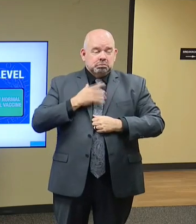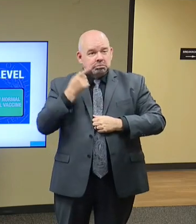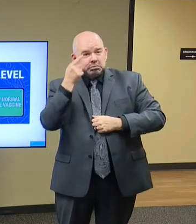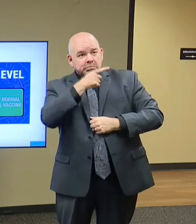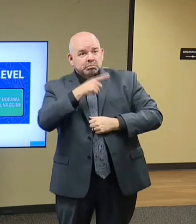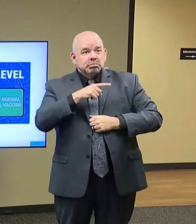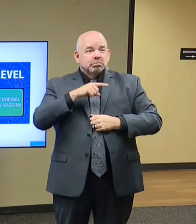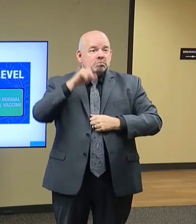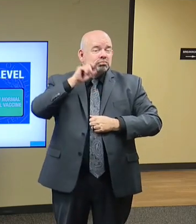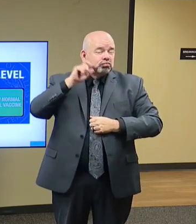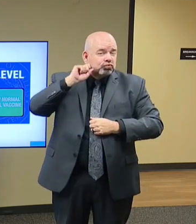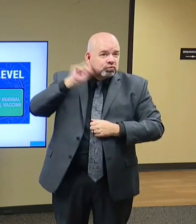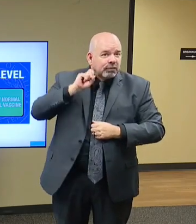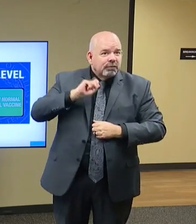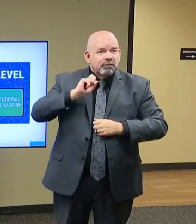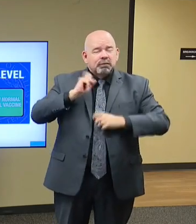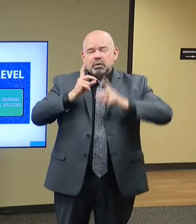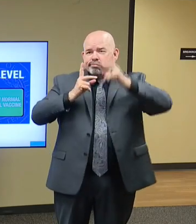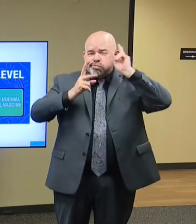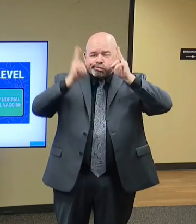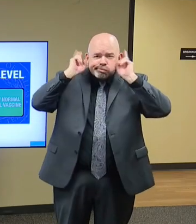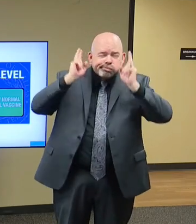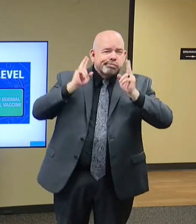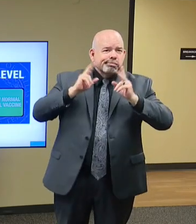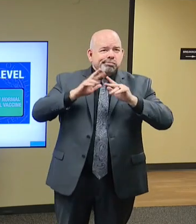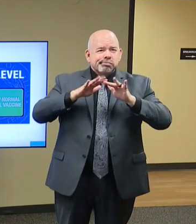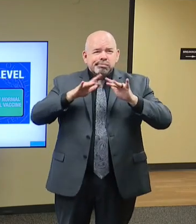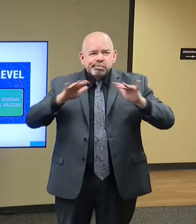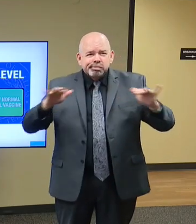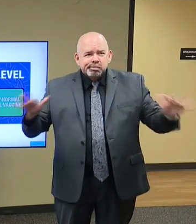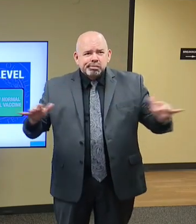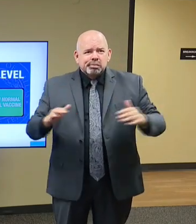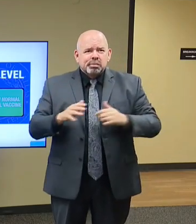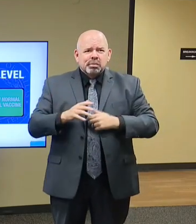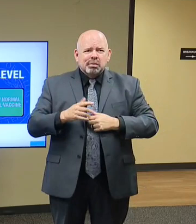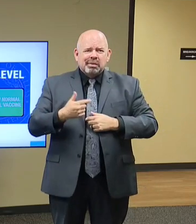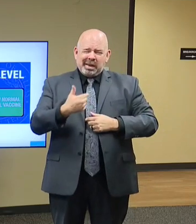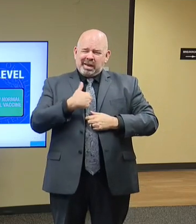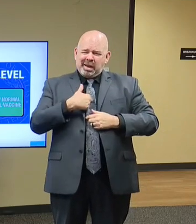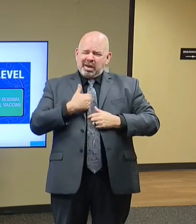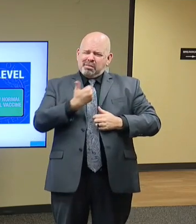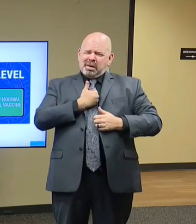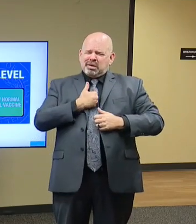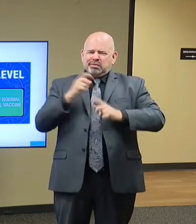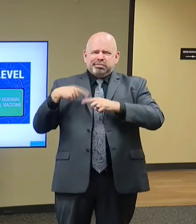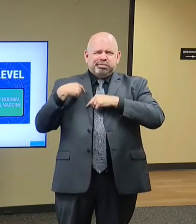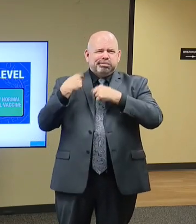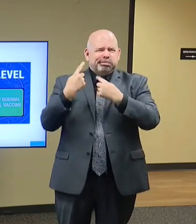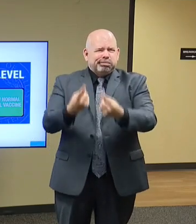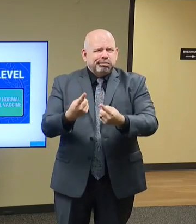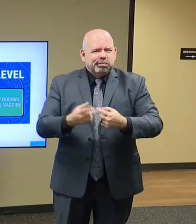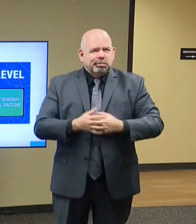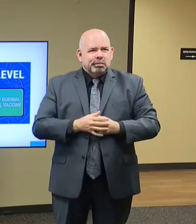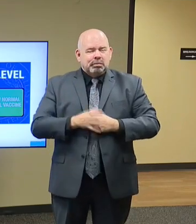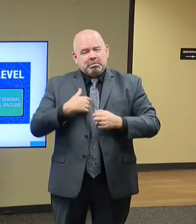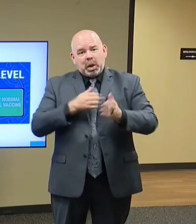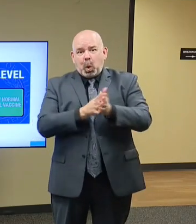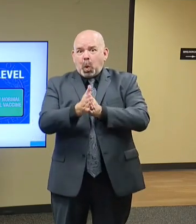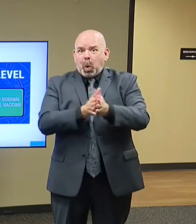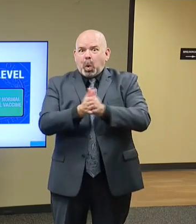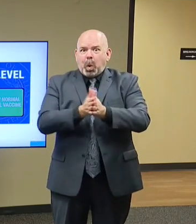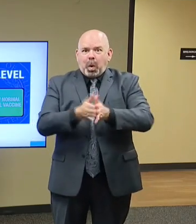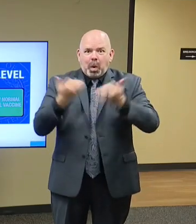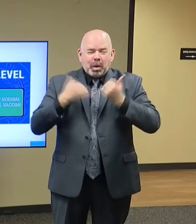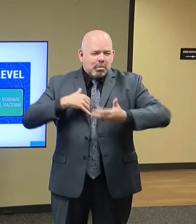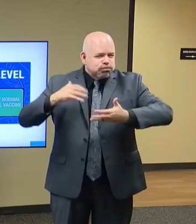not from a barber, and Phil looks like the fifth Beatle over there, so we are looking forward to a haircut.